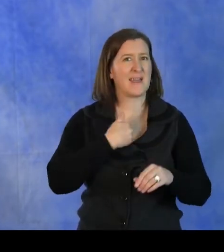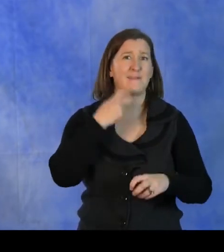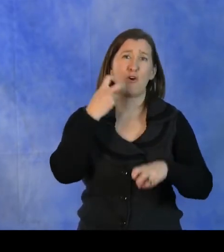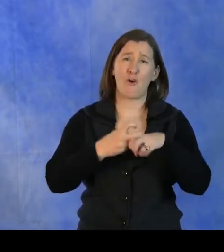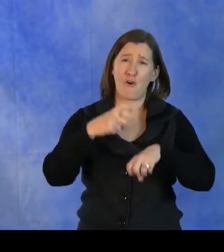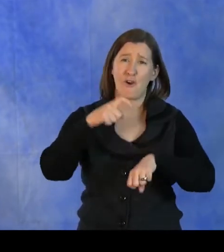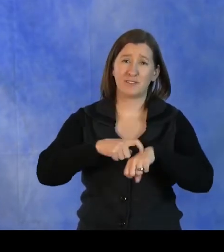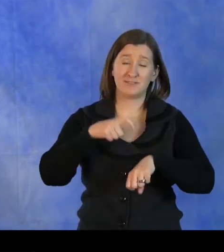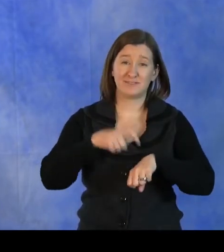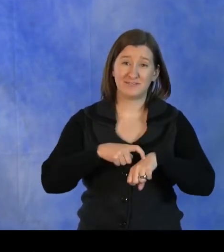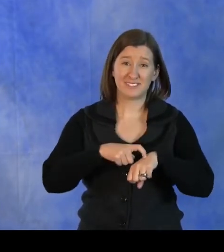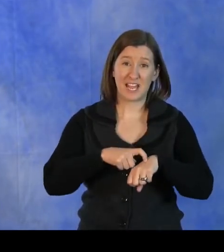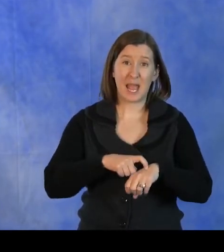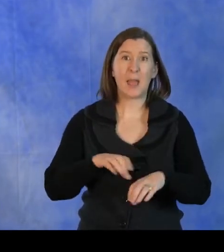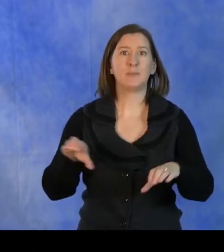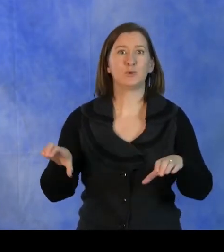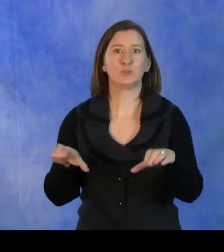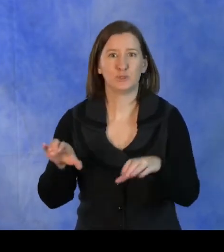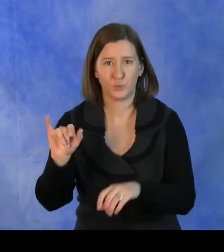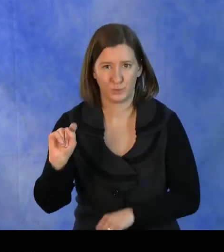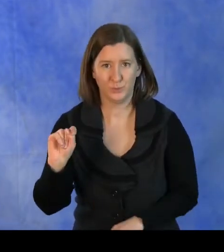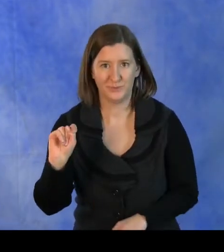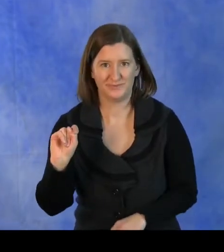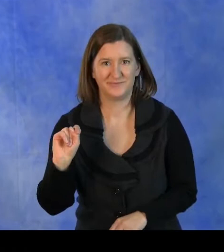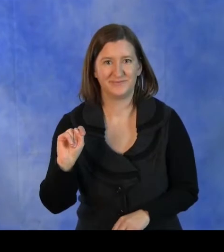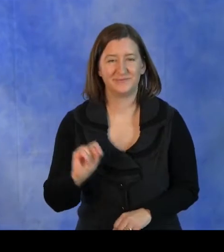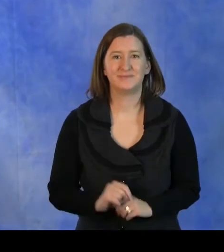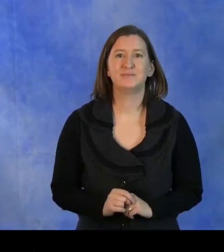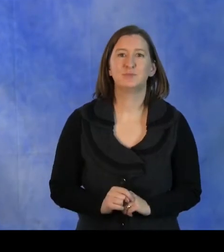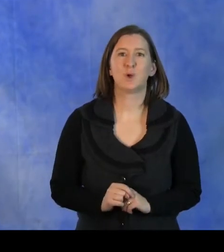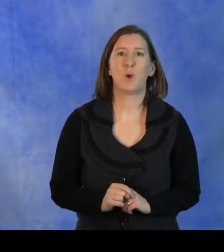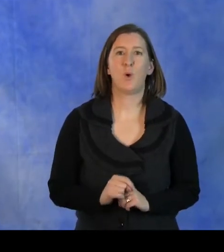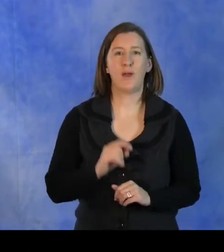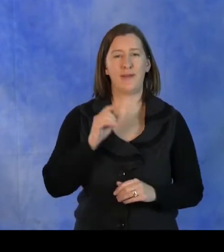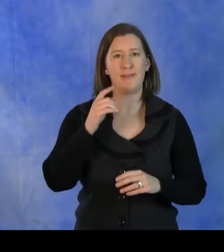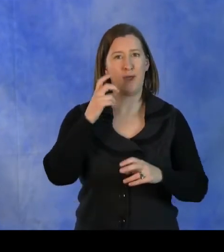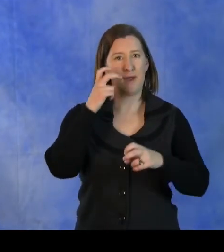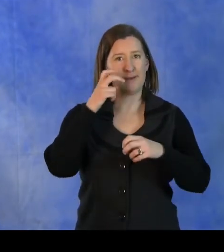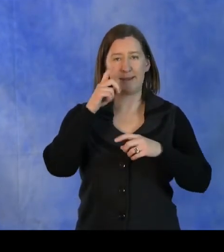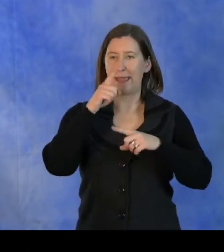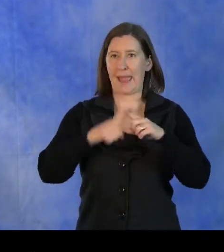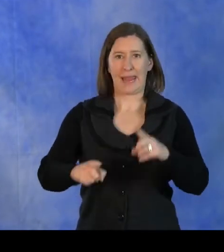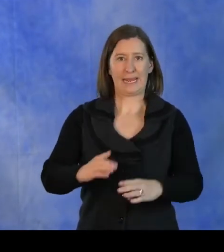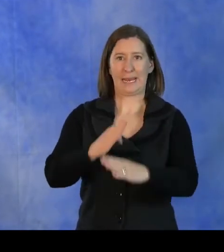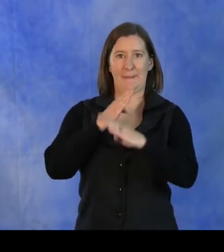do, but have a hard time doing it.